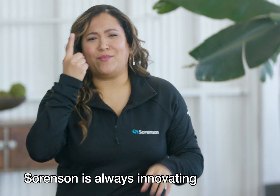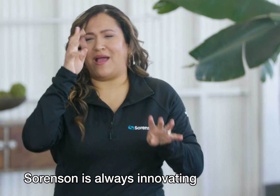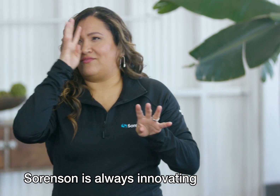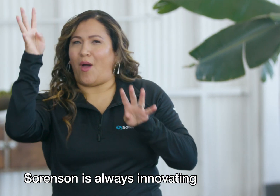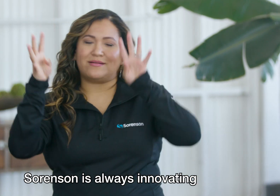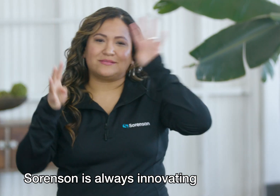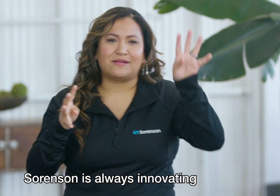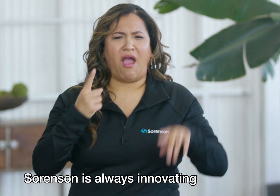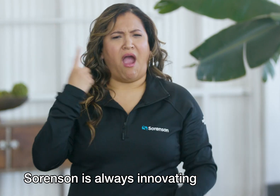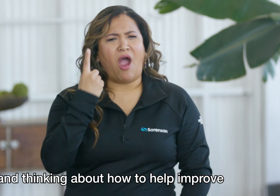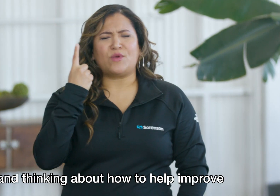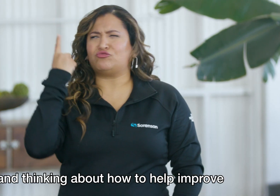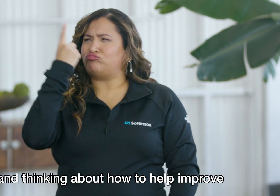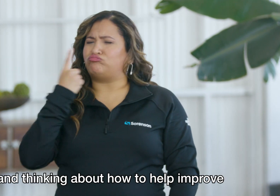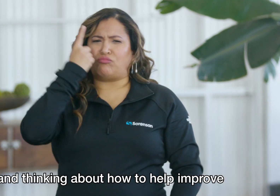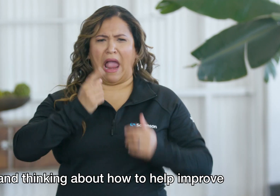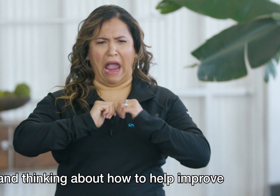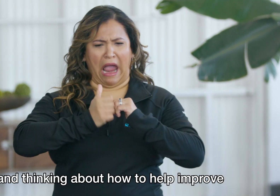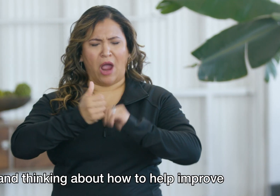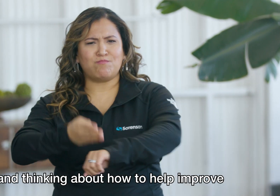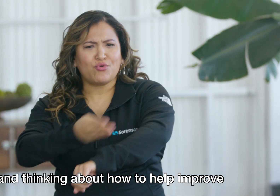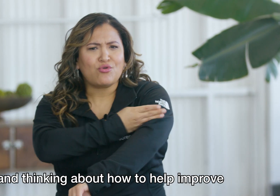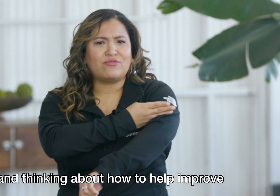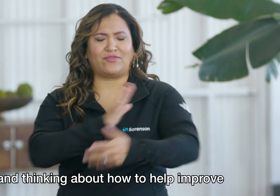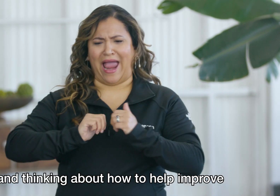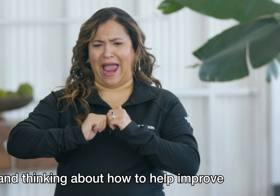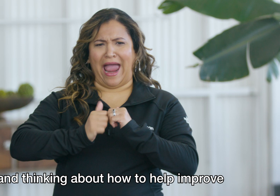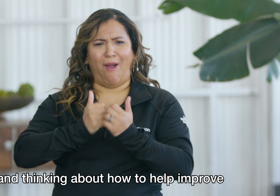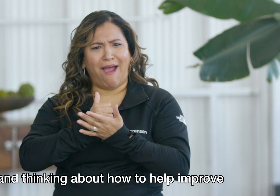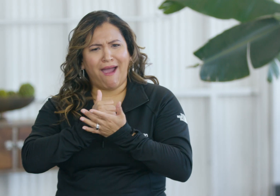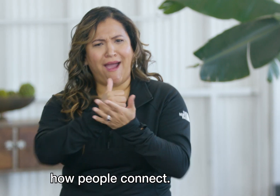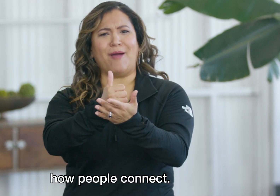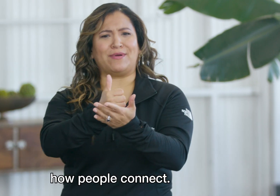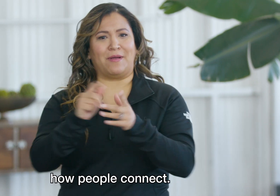Sorenson is always innovating and thinking about how to help improve how people connect.